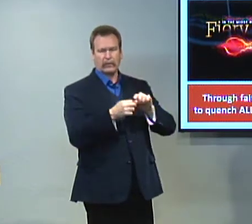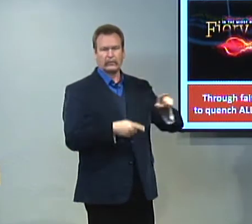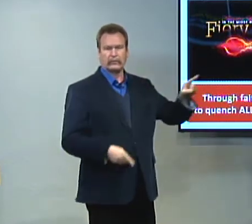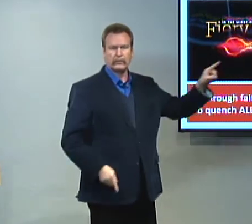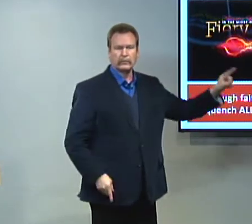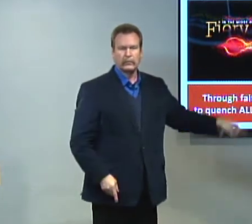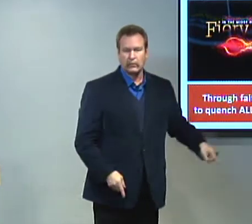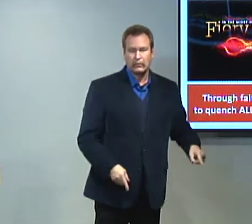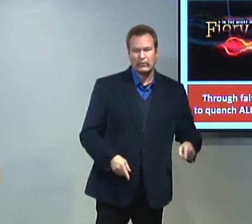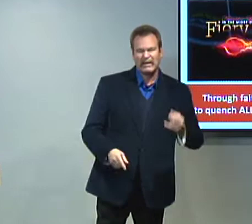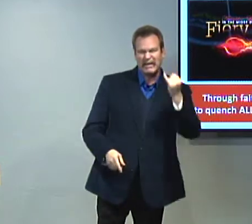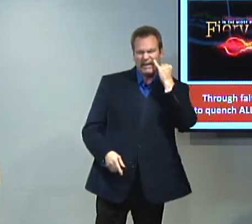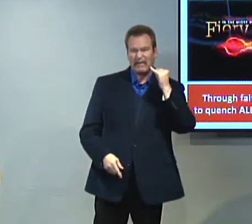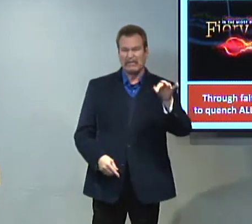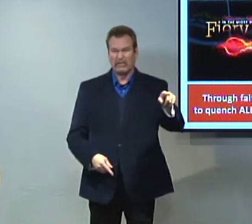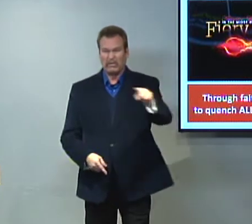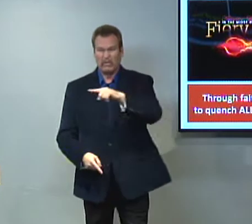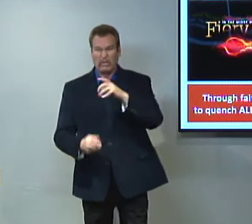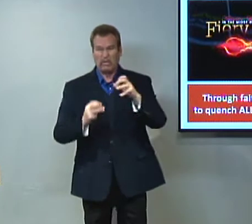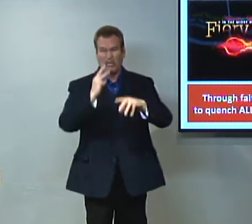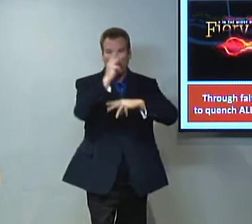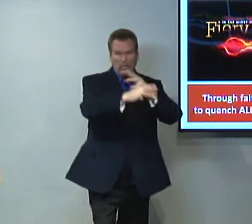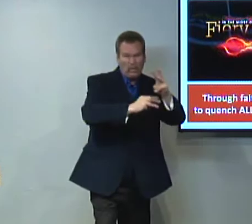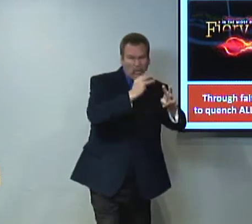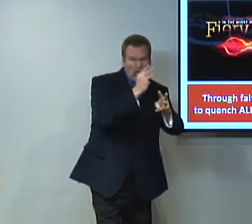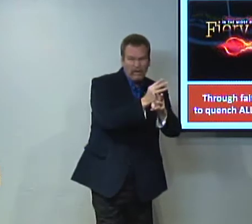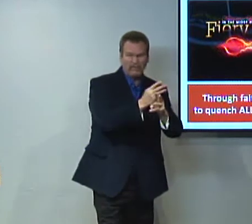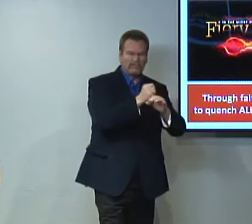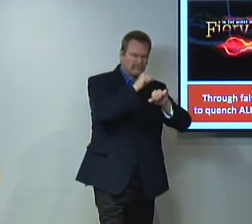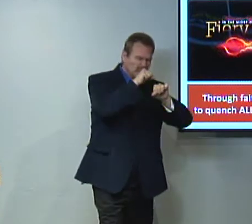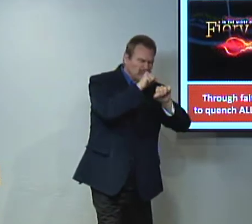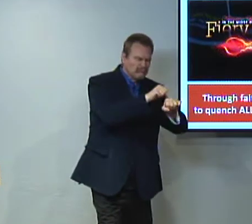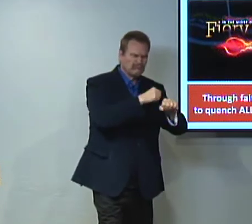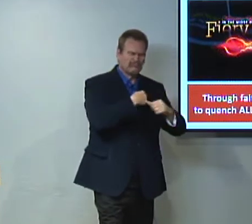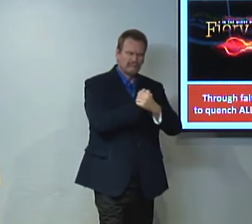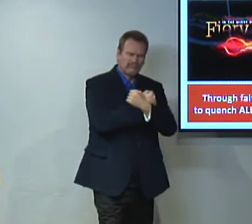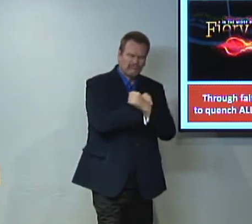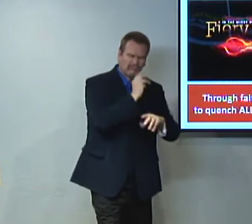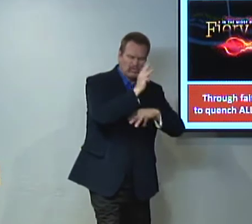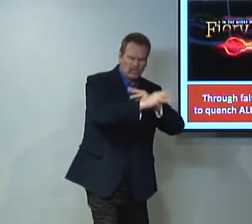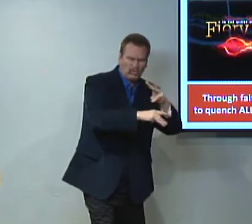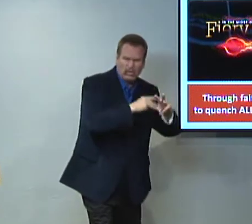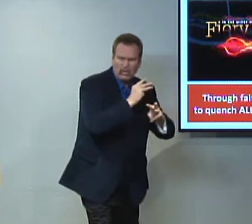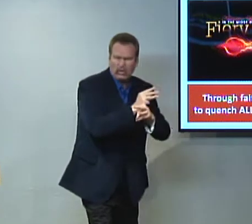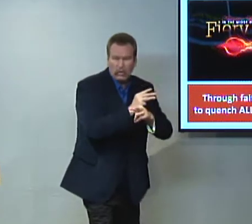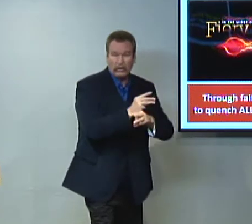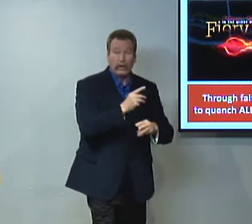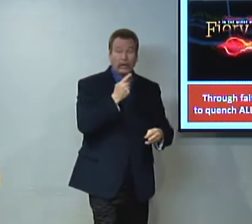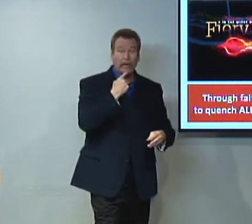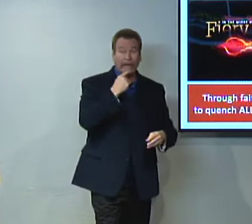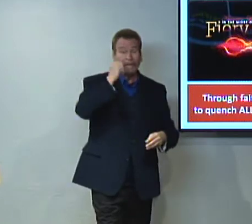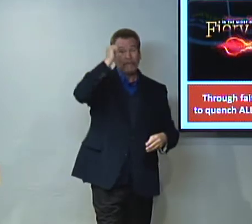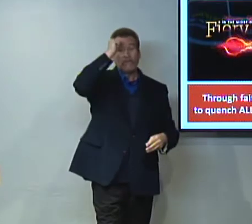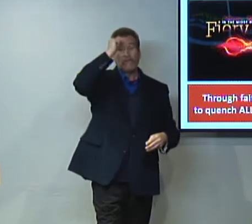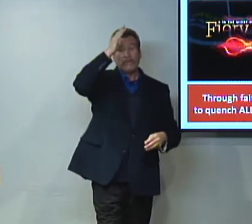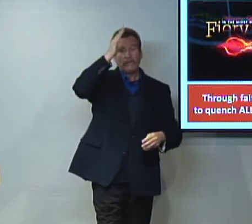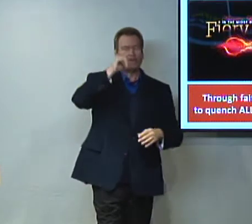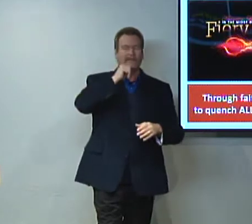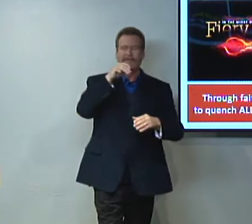When you look at this, you see that all of this correlate to what he is saying about protecting ourselves against the world, not loving the